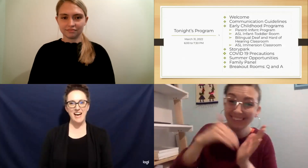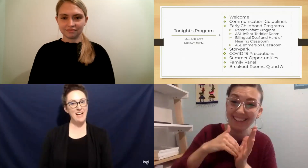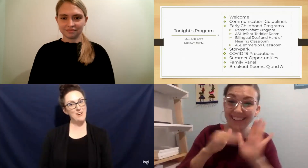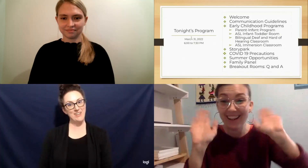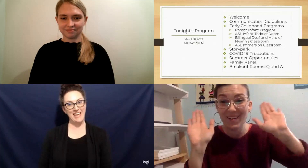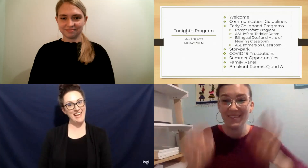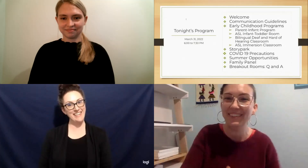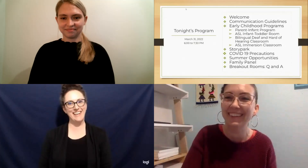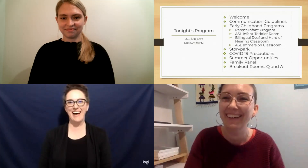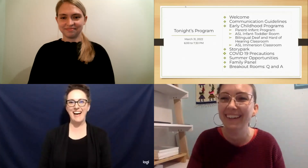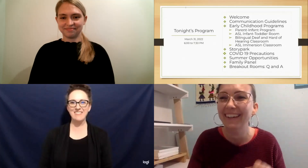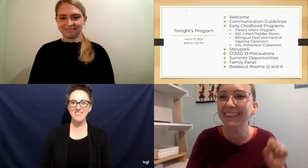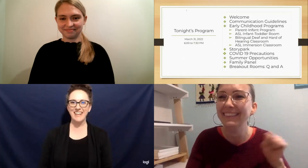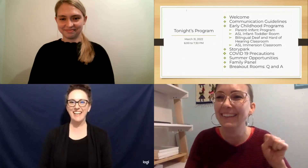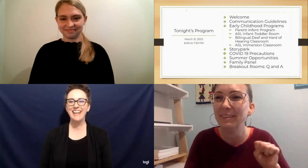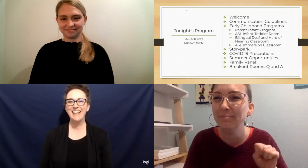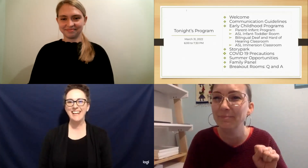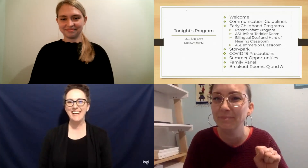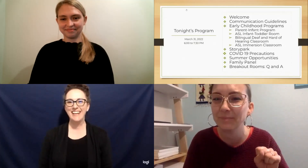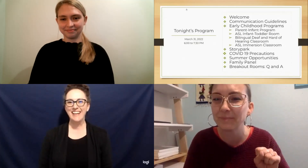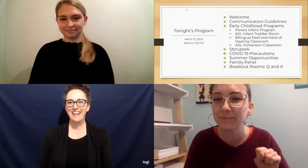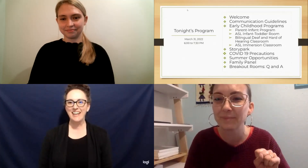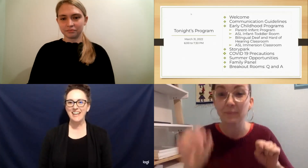Hi, hello again. Hi, everybody.